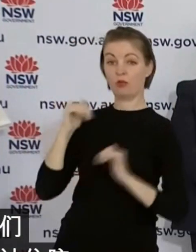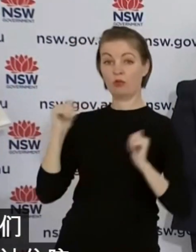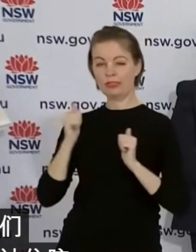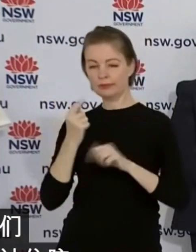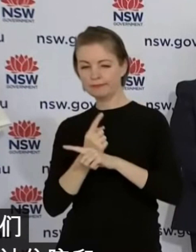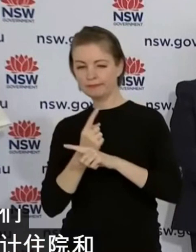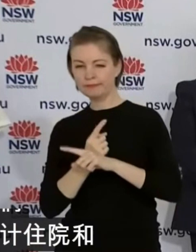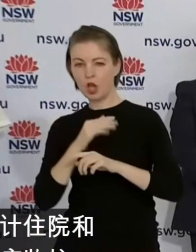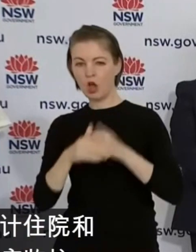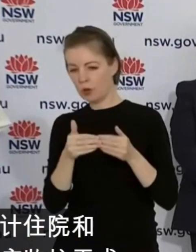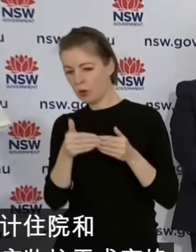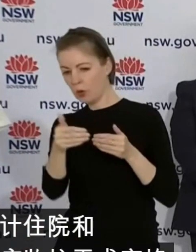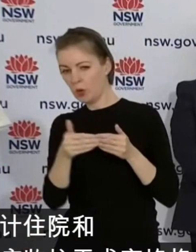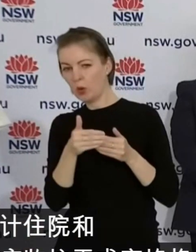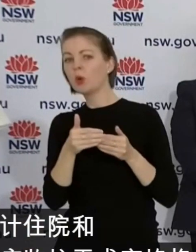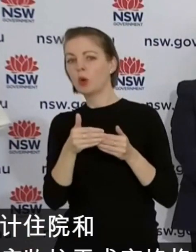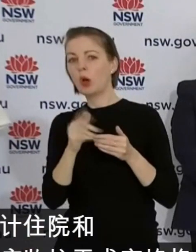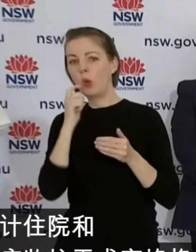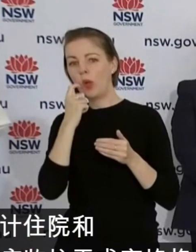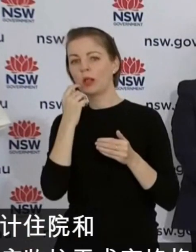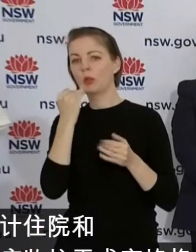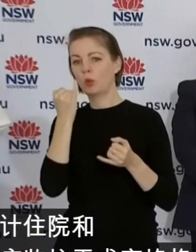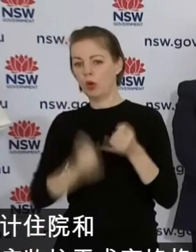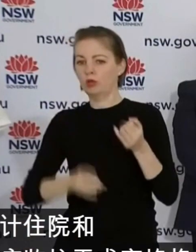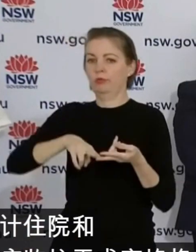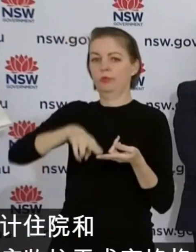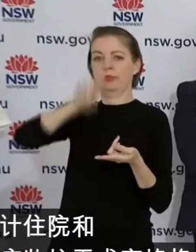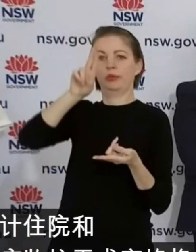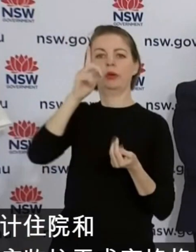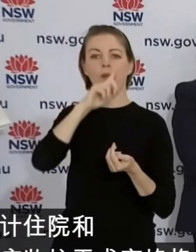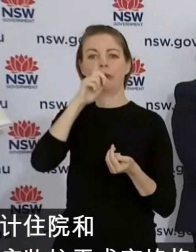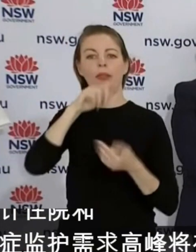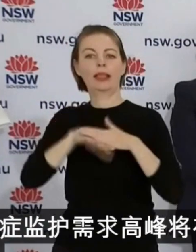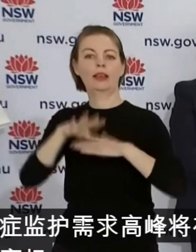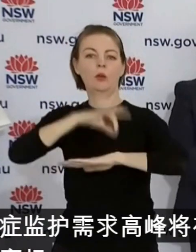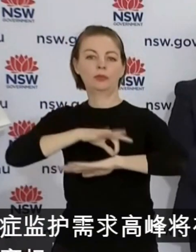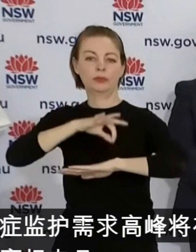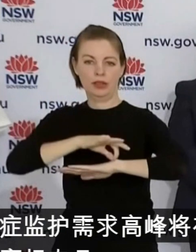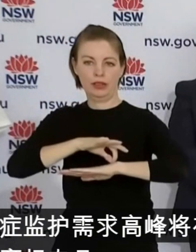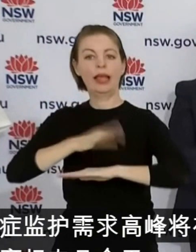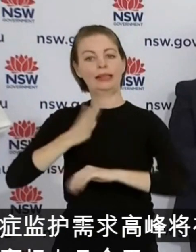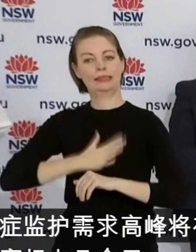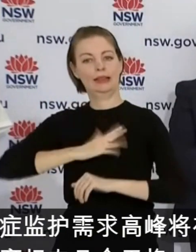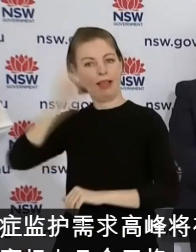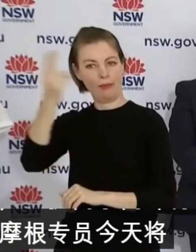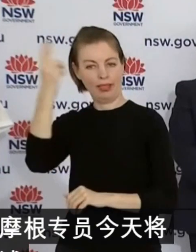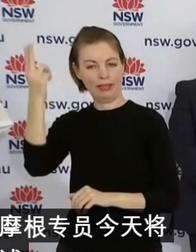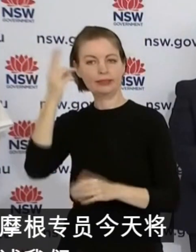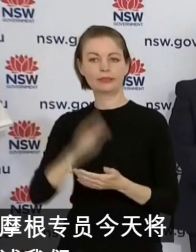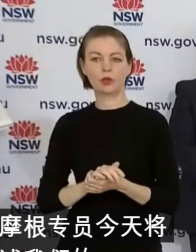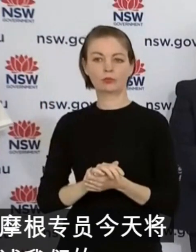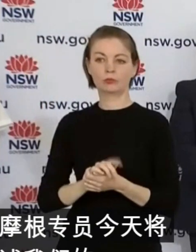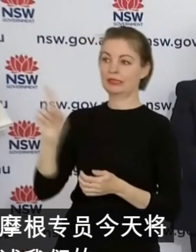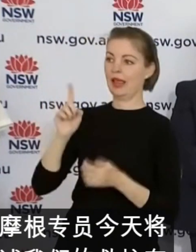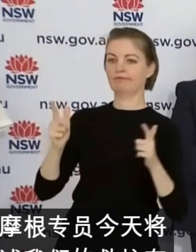peak hospitalisation and intensive care needs to peak in October. And Commissioner Morgan today will outline